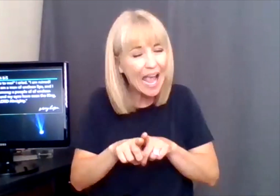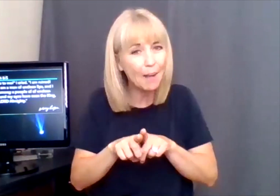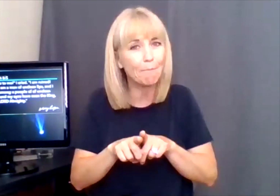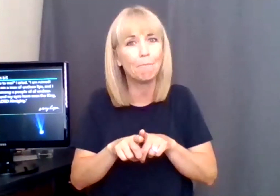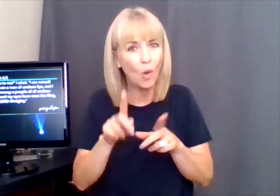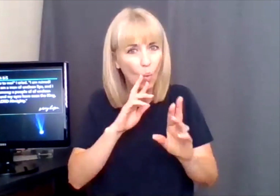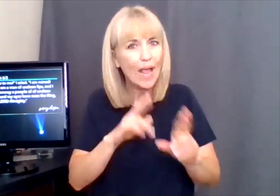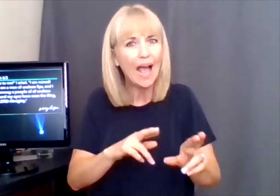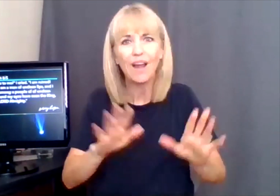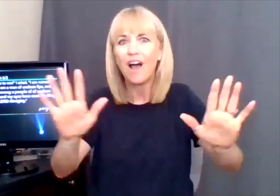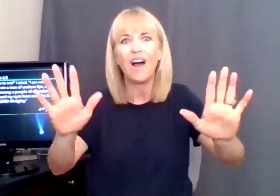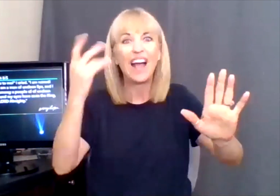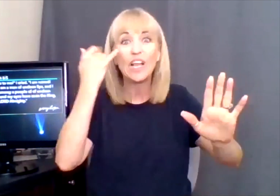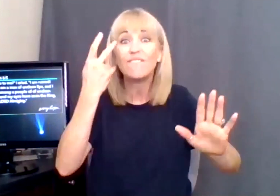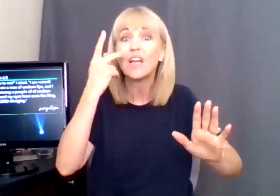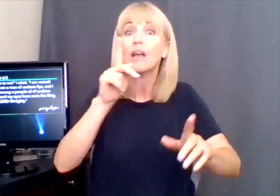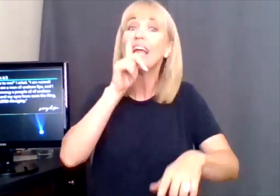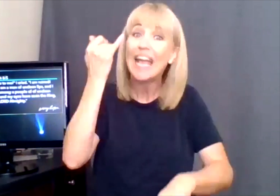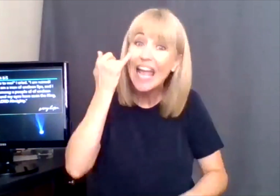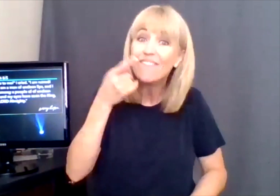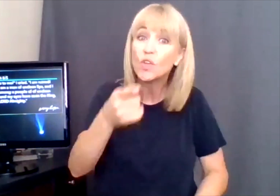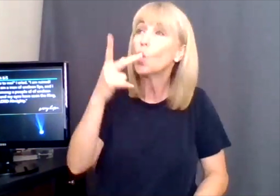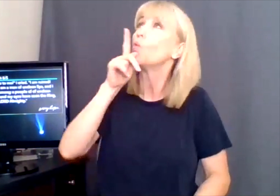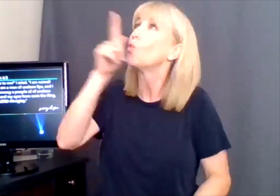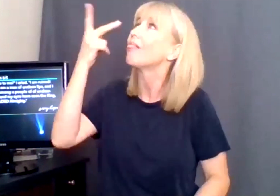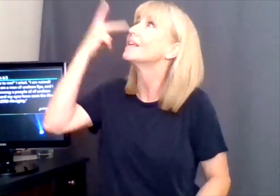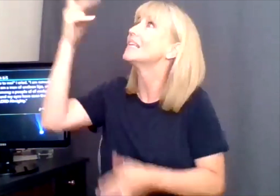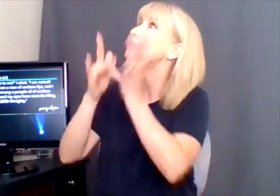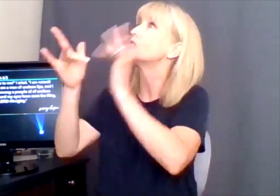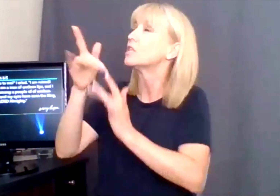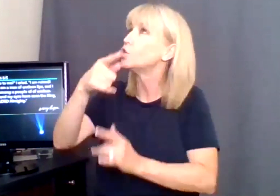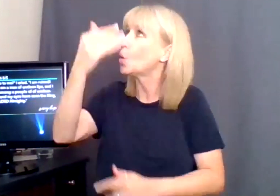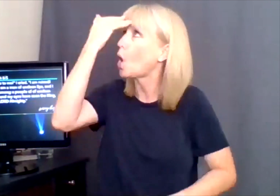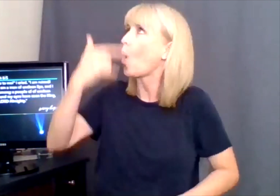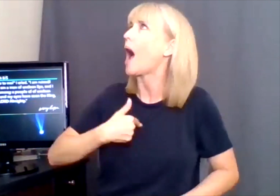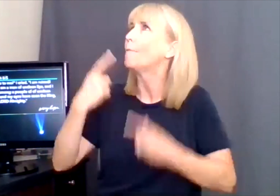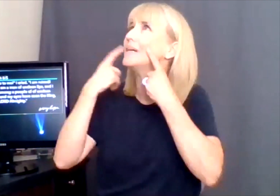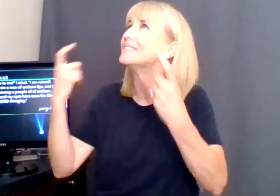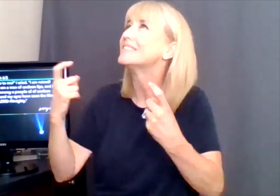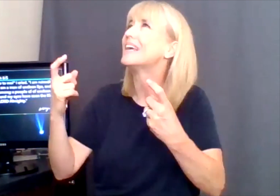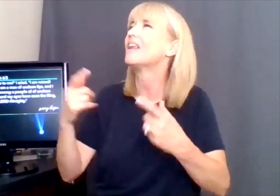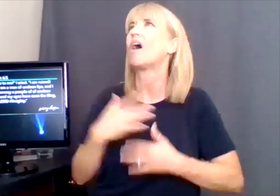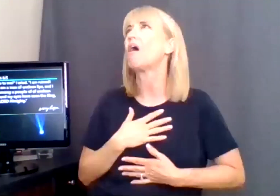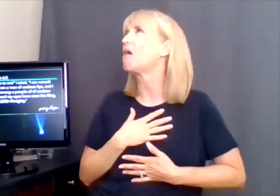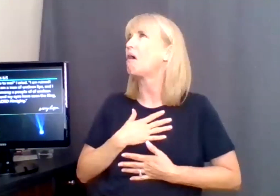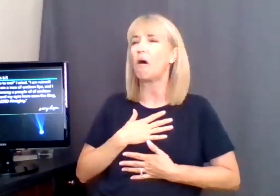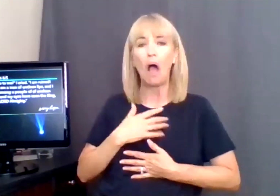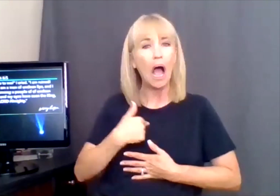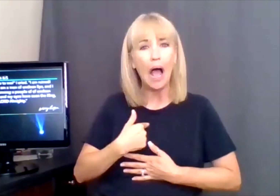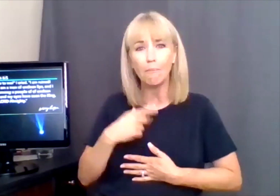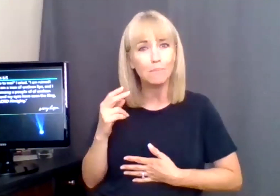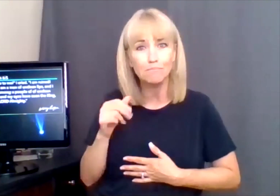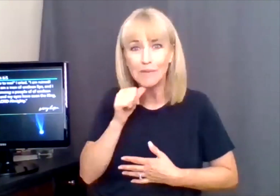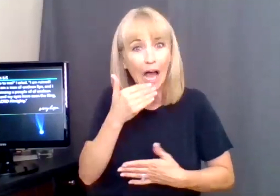is, all his power and all his majesty, we recognize my sinfulness and how shortcoming I am. And I wonder if we could